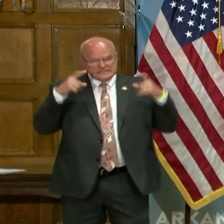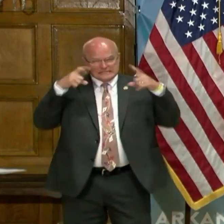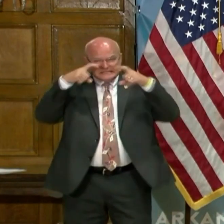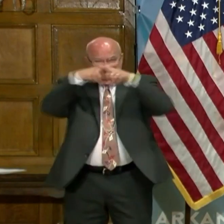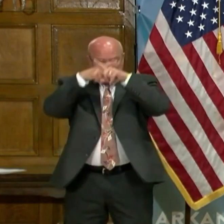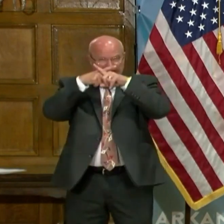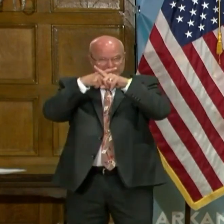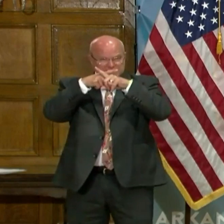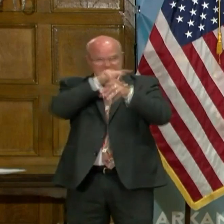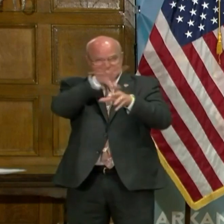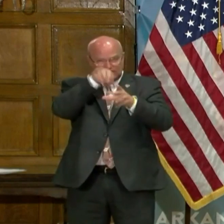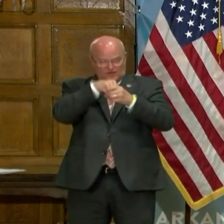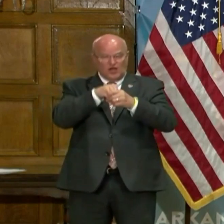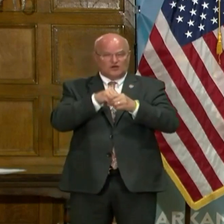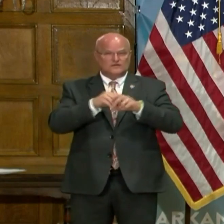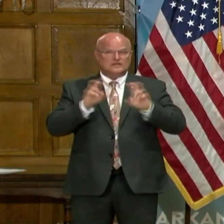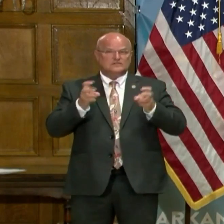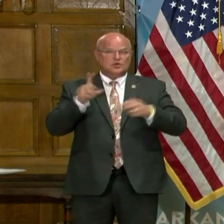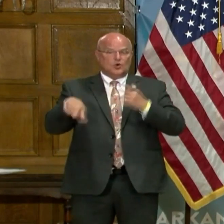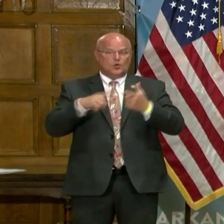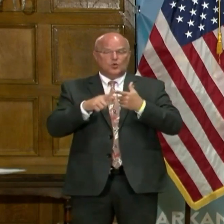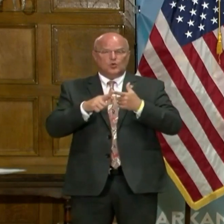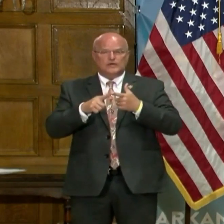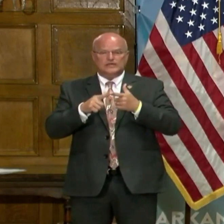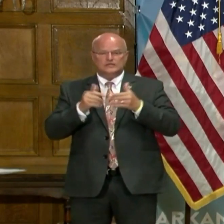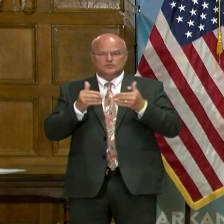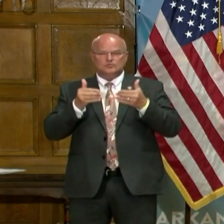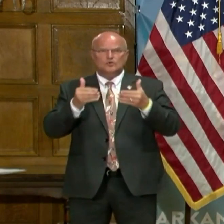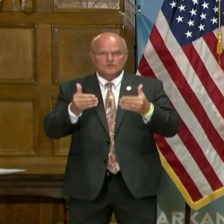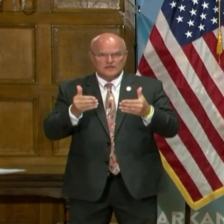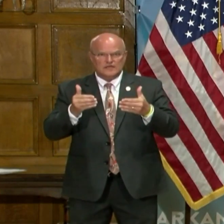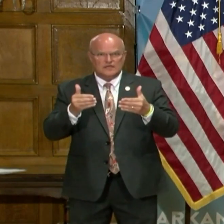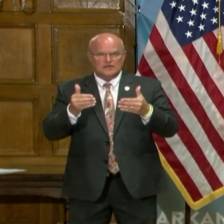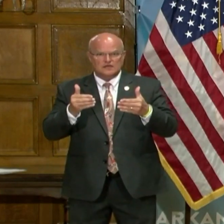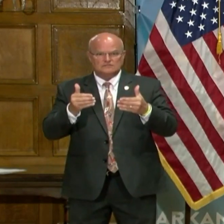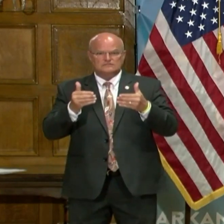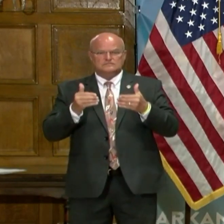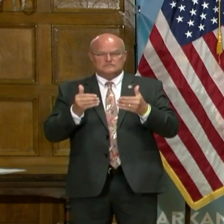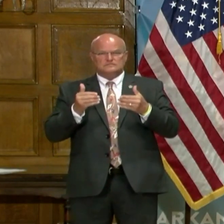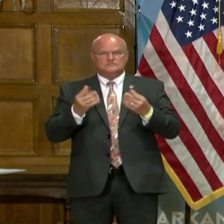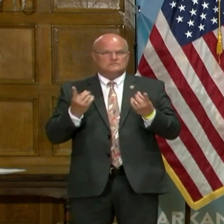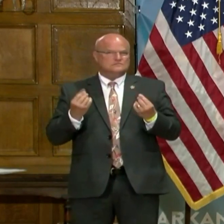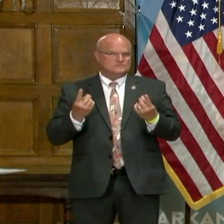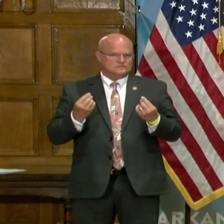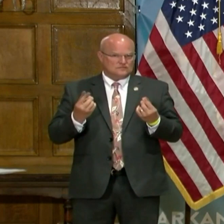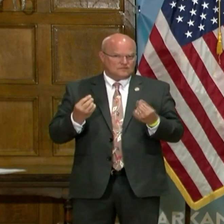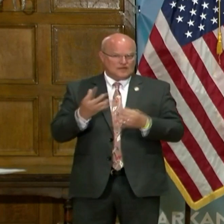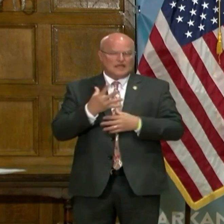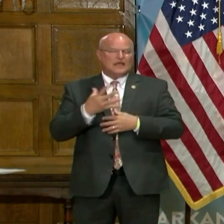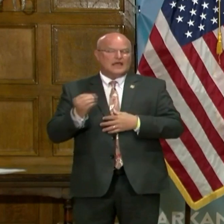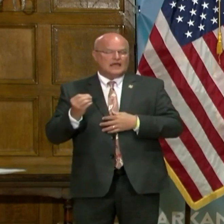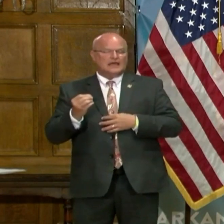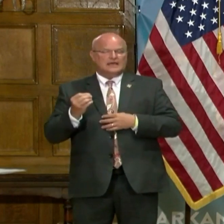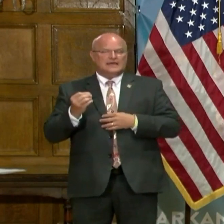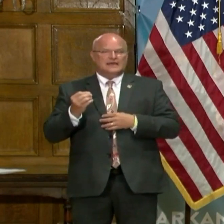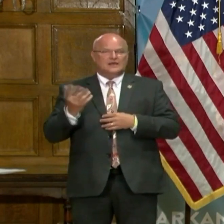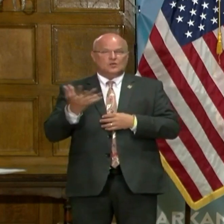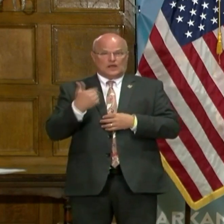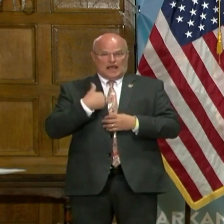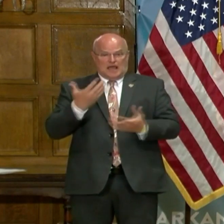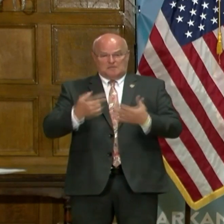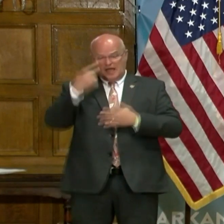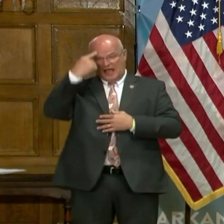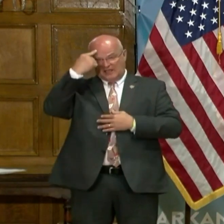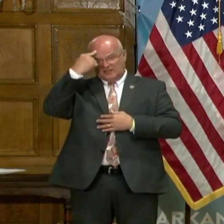complexities of it all as to when you move in, what actions are taken, and, what I